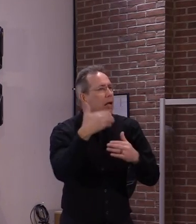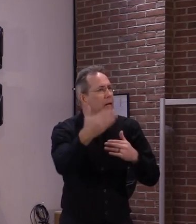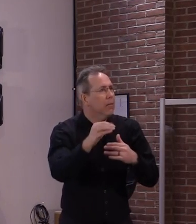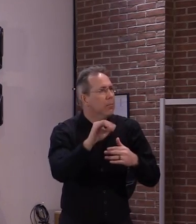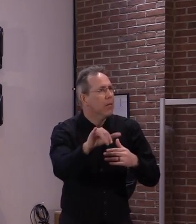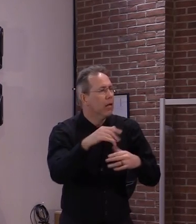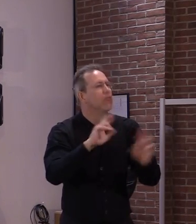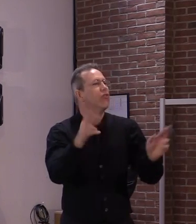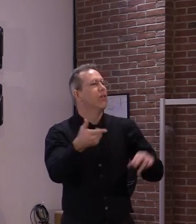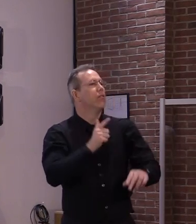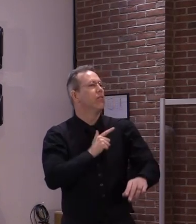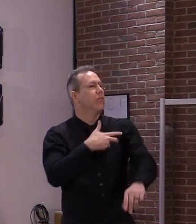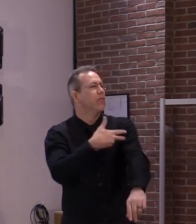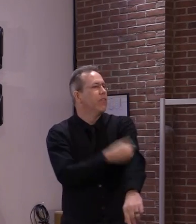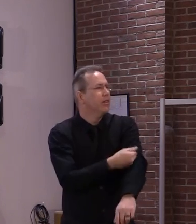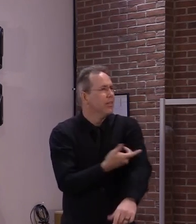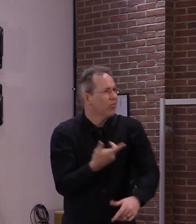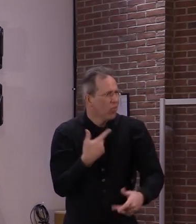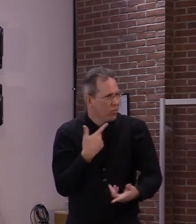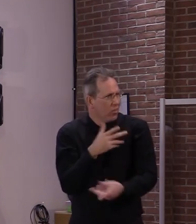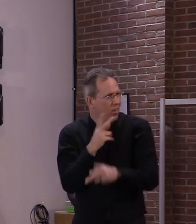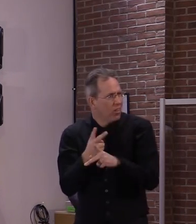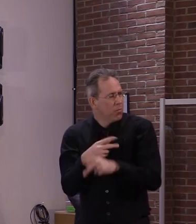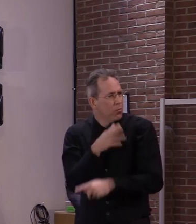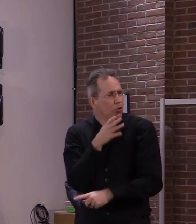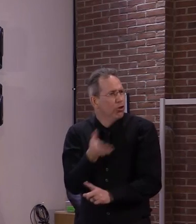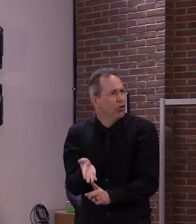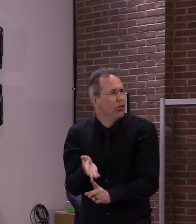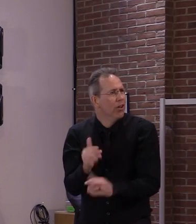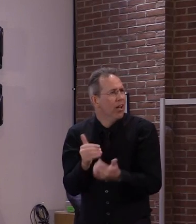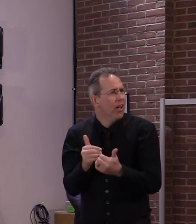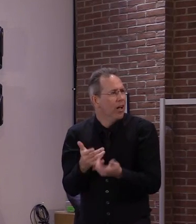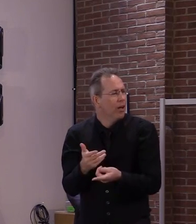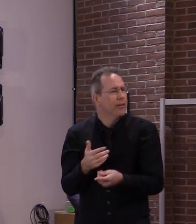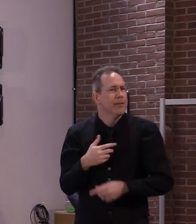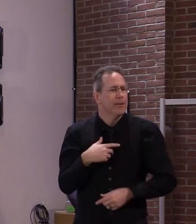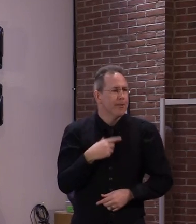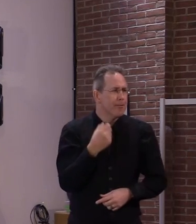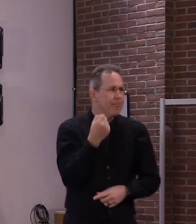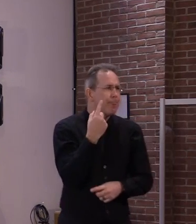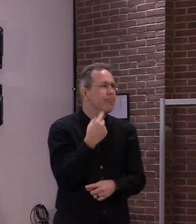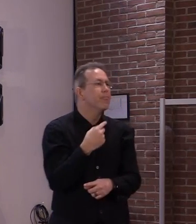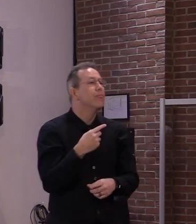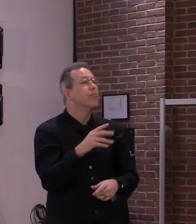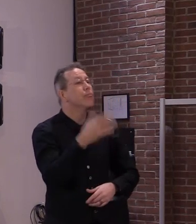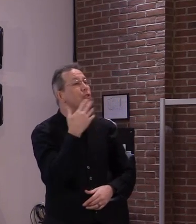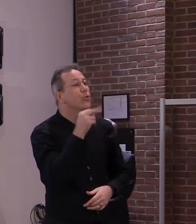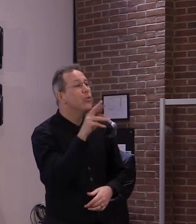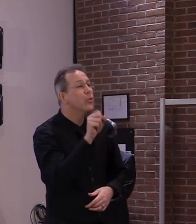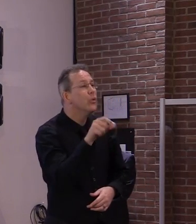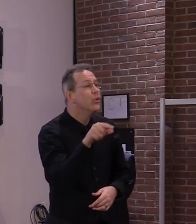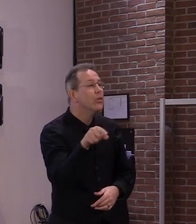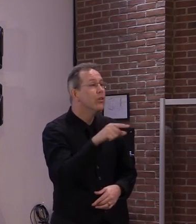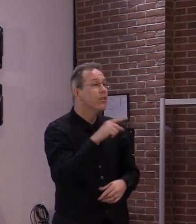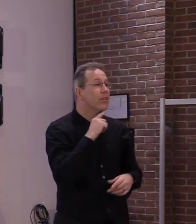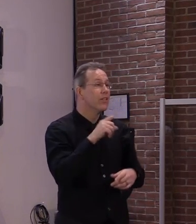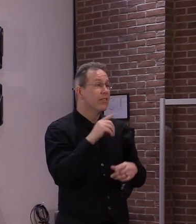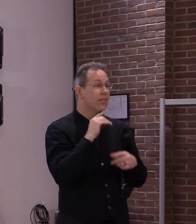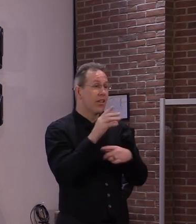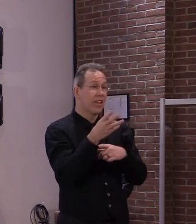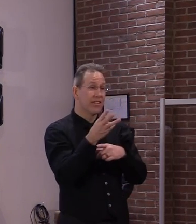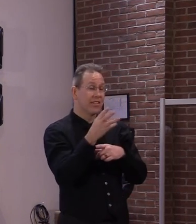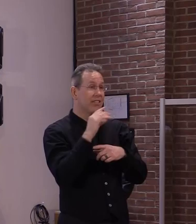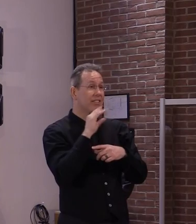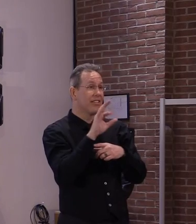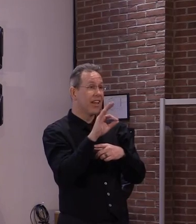that she's not eligible at this point in time. The good news is her mom is fully vaccinated, it sounds